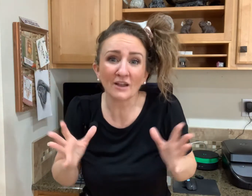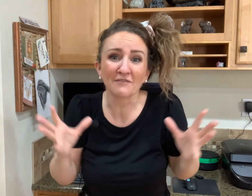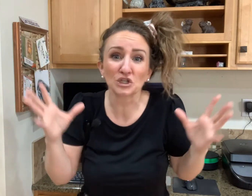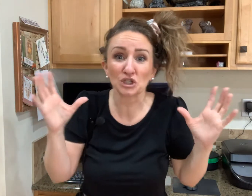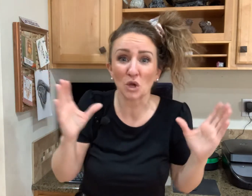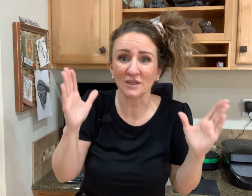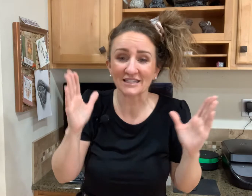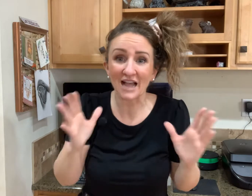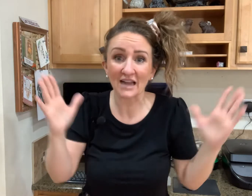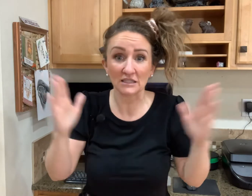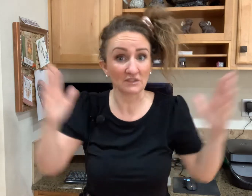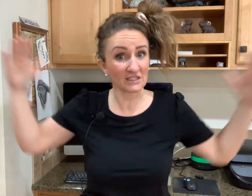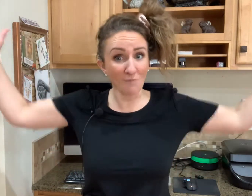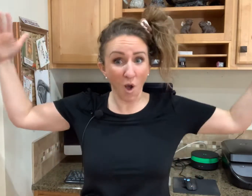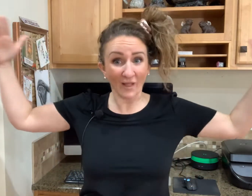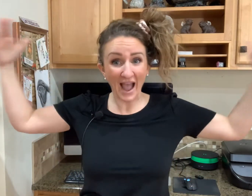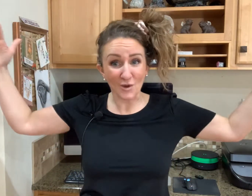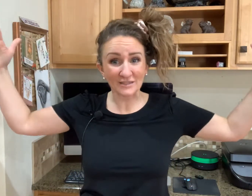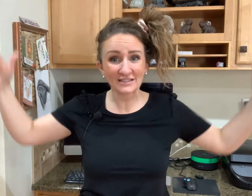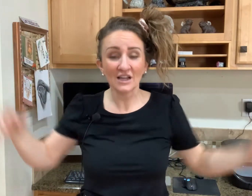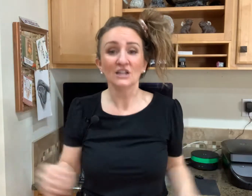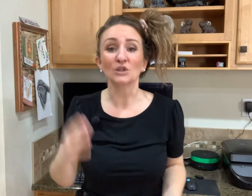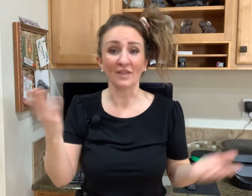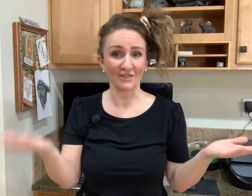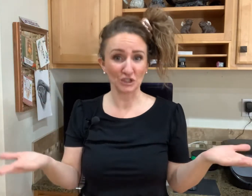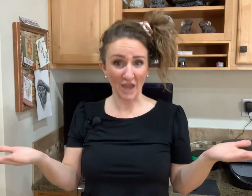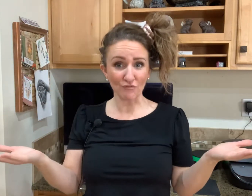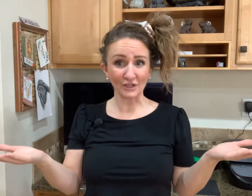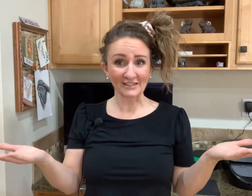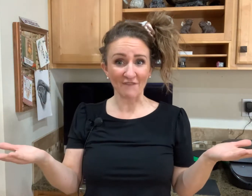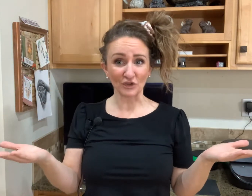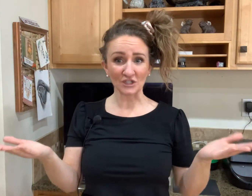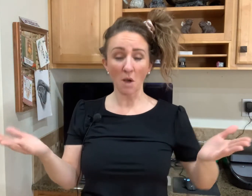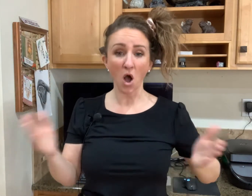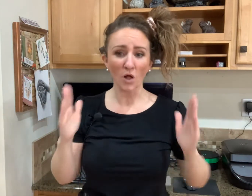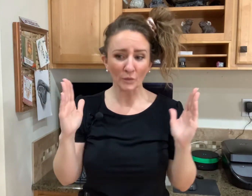to show the size of a small house. So then the general sign for small